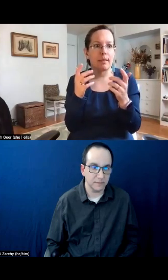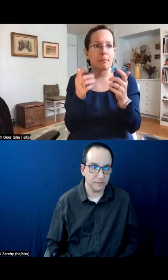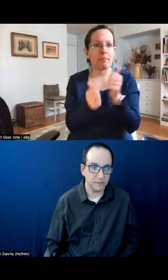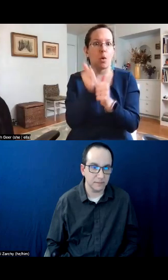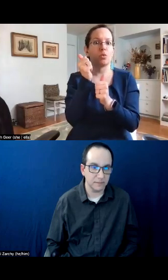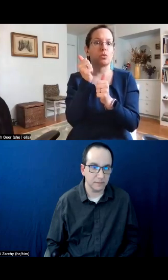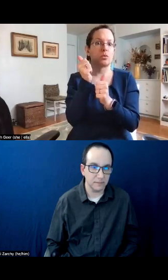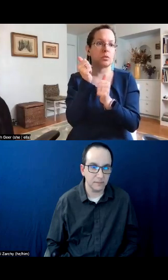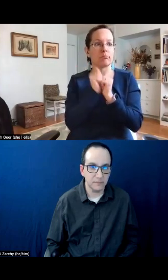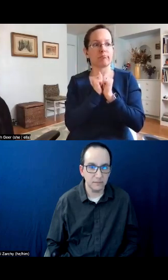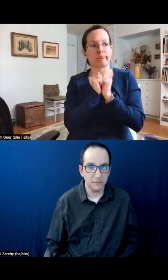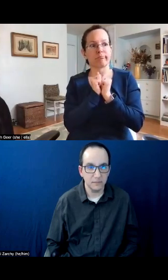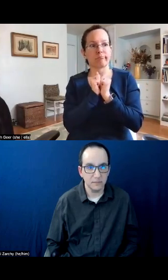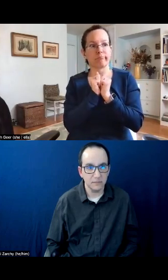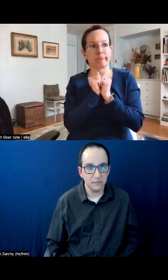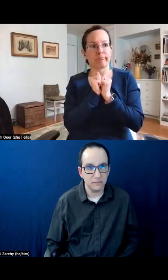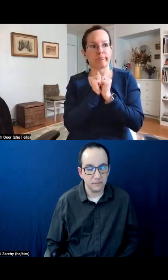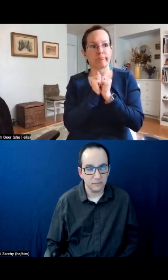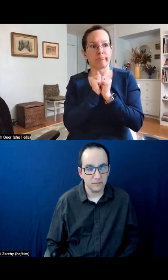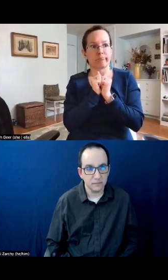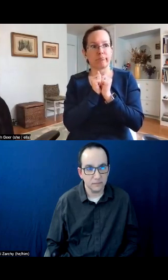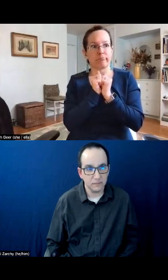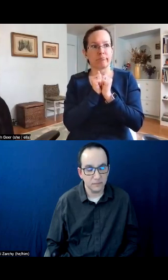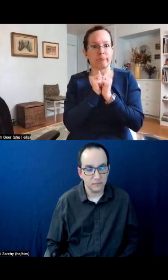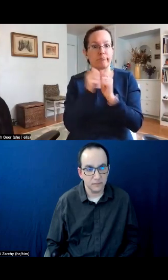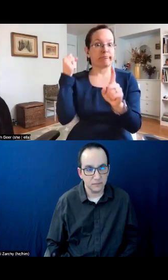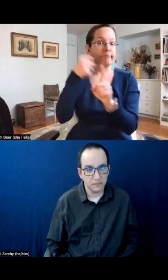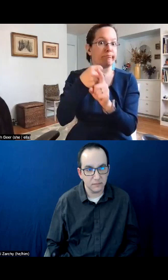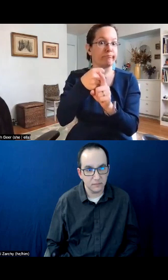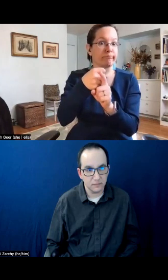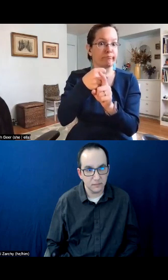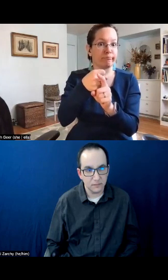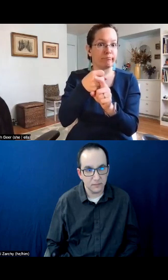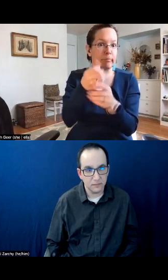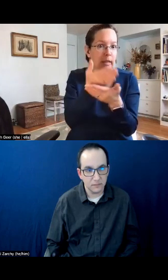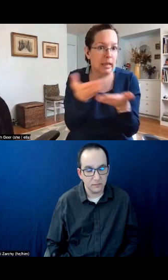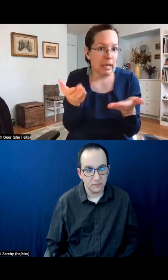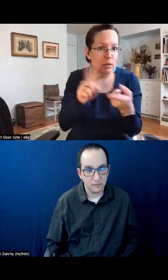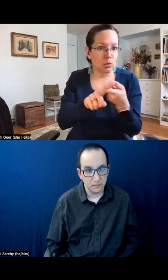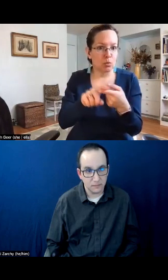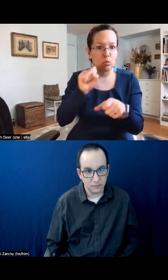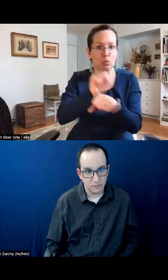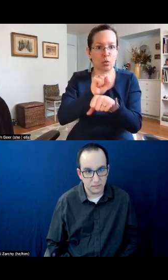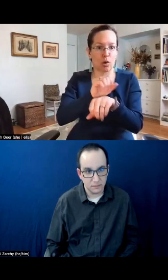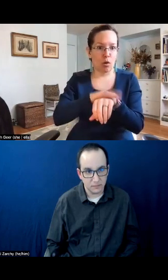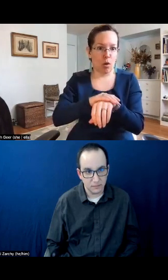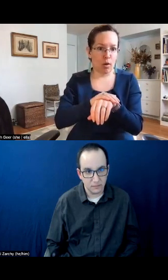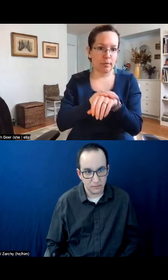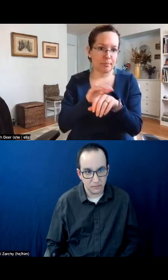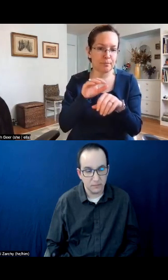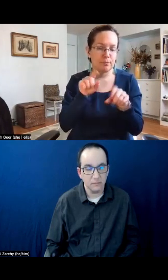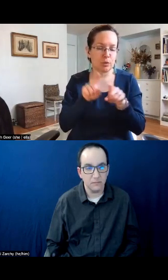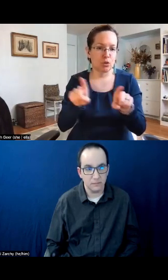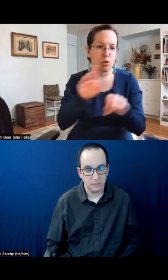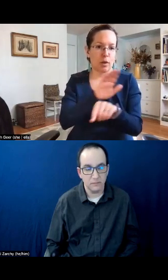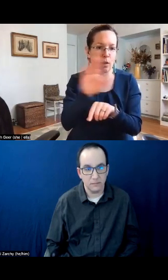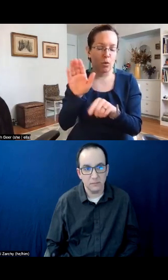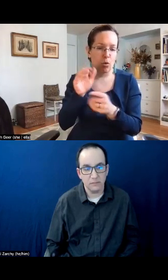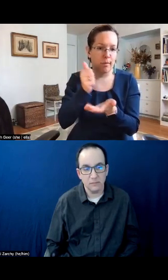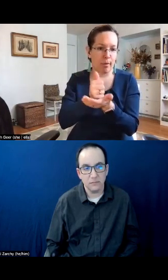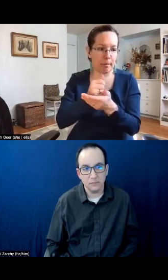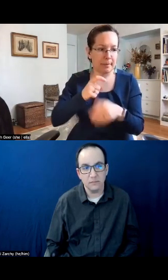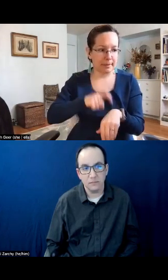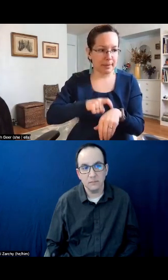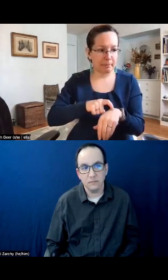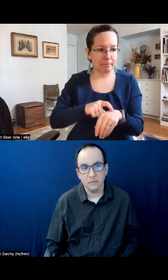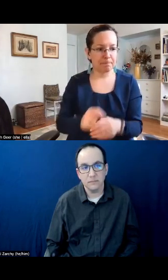and recognize this is important. It's not just hands that convey our meaning, but our face has to work in concert with our hands in order to have the greatest impact